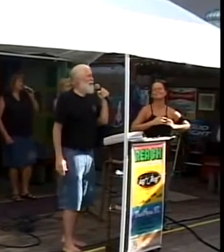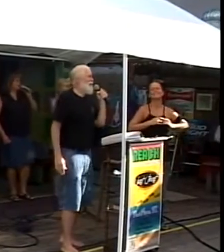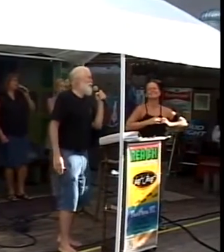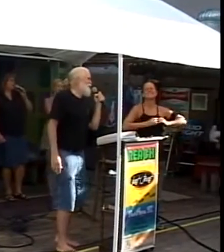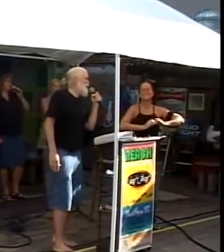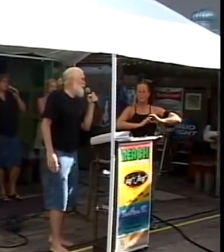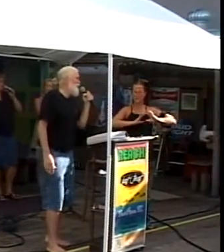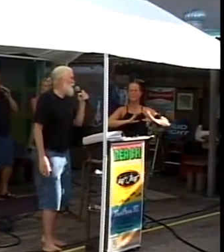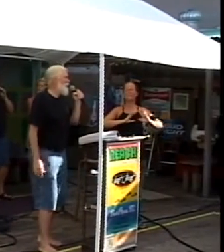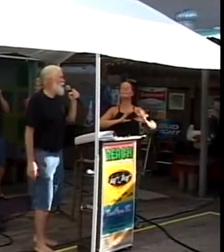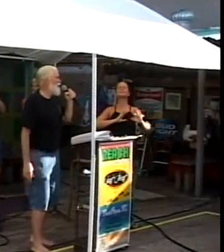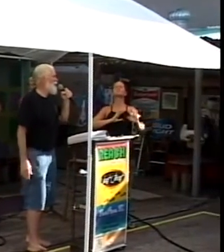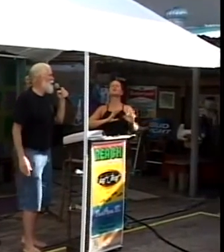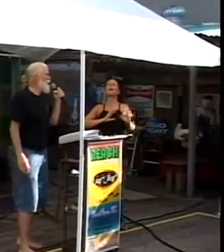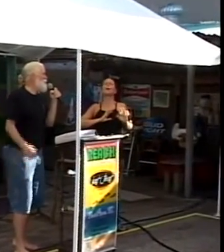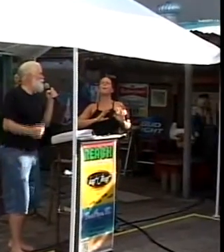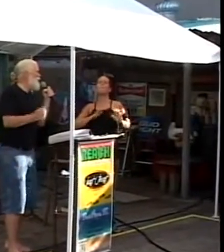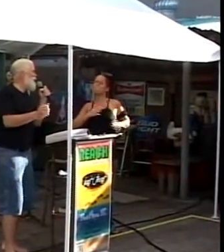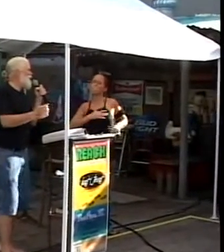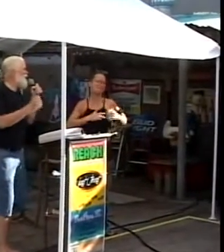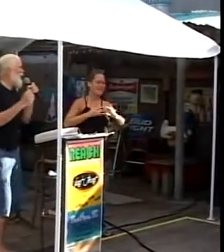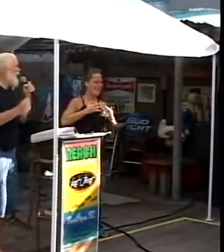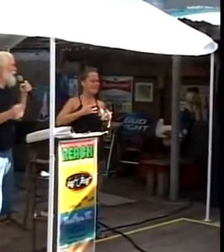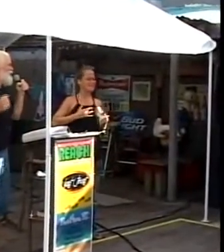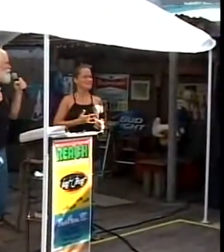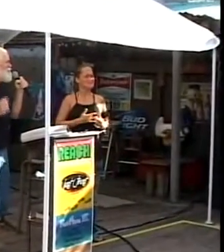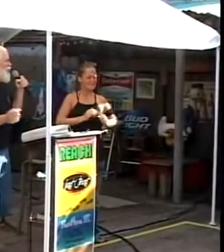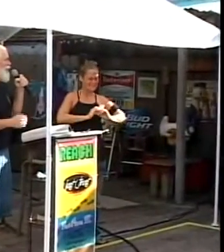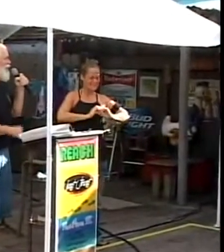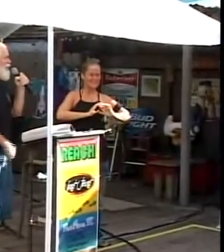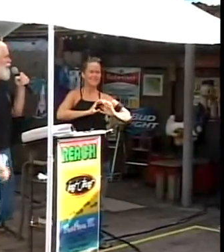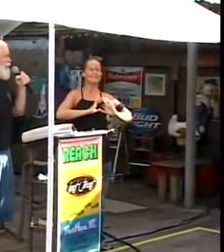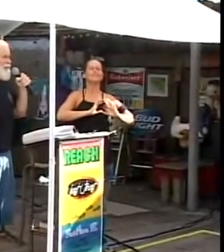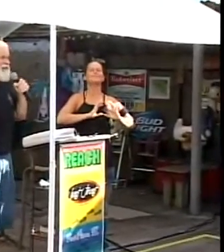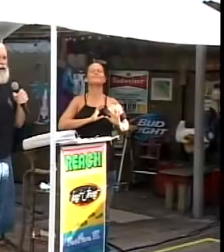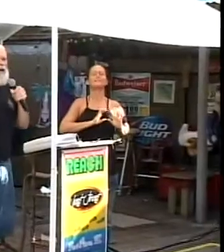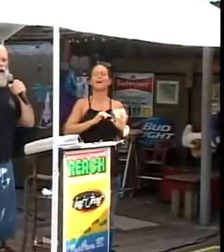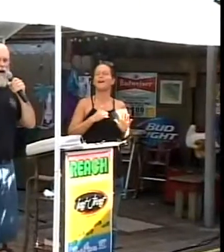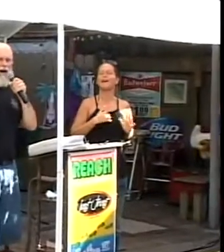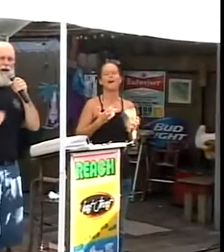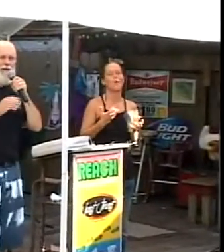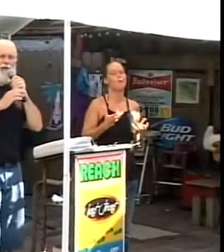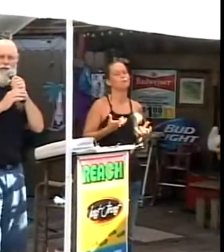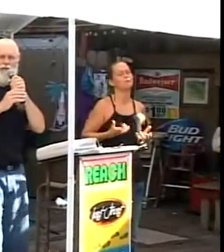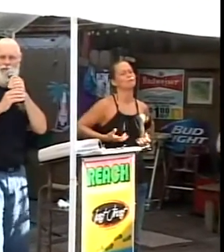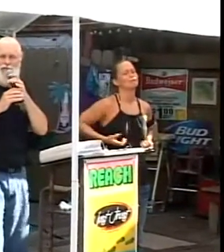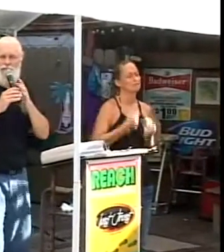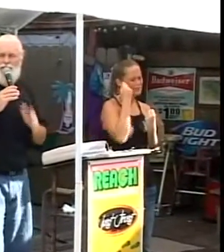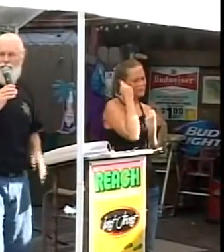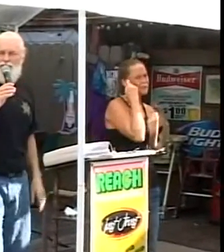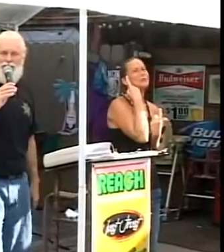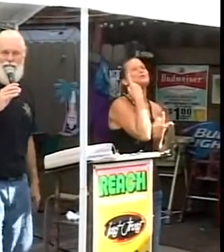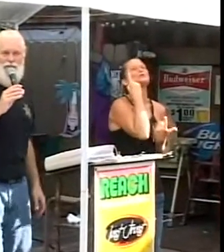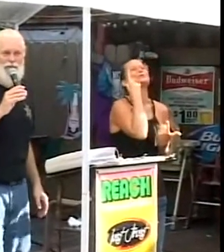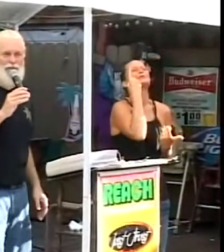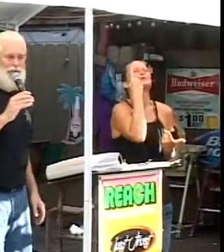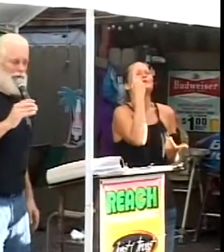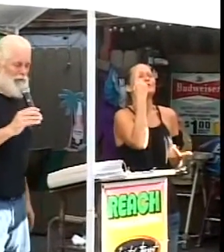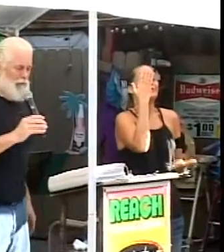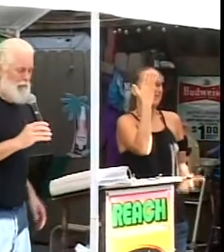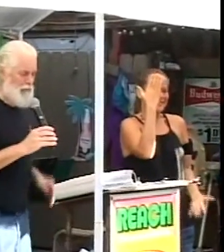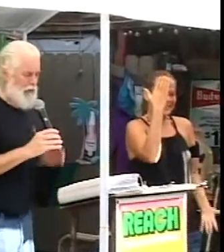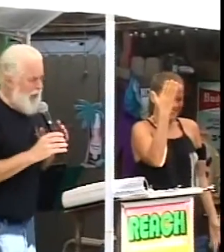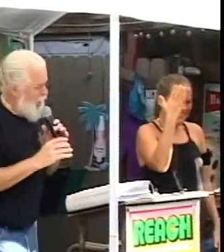heart, Lord. Oh, Lord. Open the eyes of my heart. I want to see you.